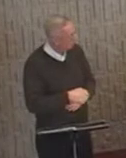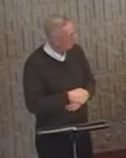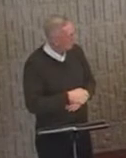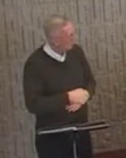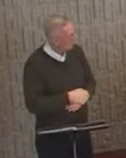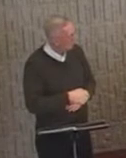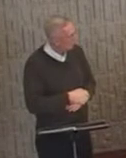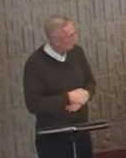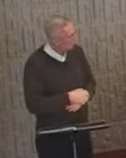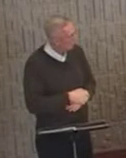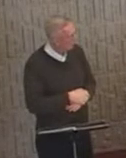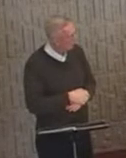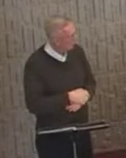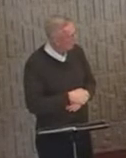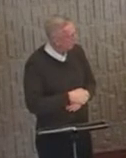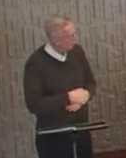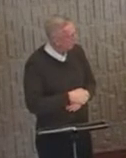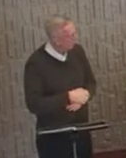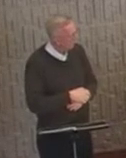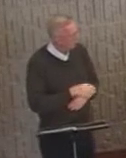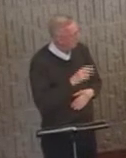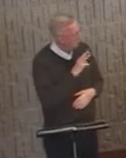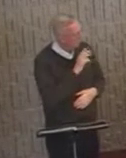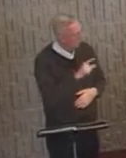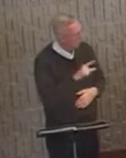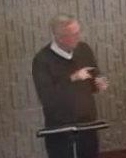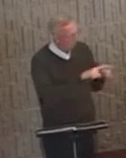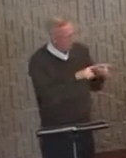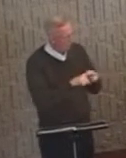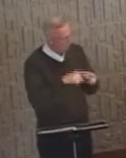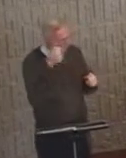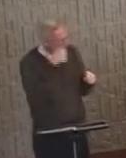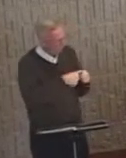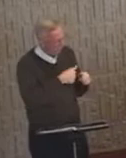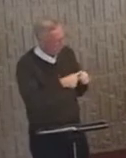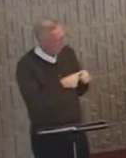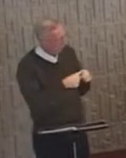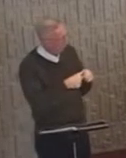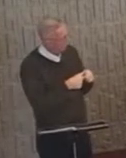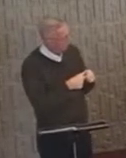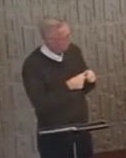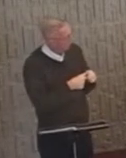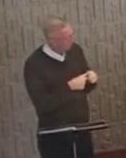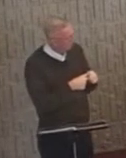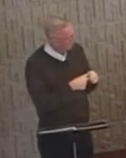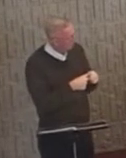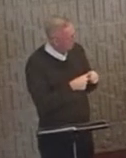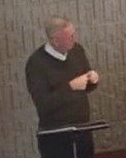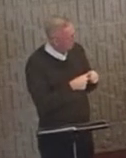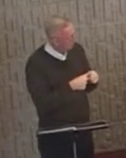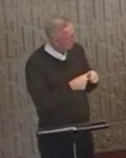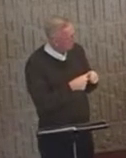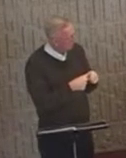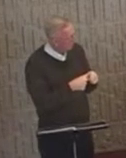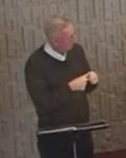Well, do you also remember, and I'm becoming surprised